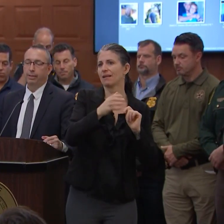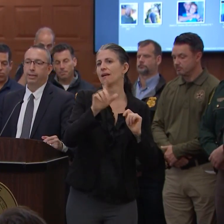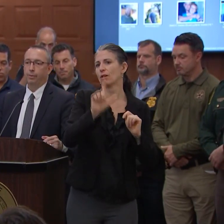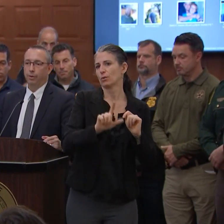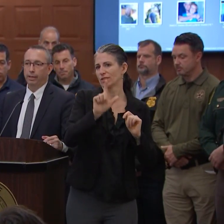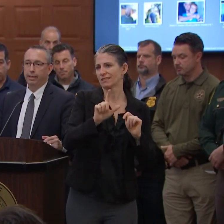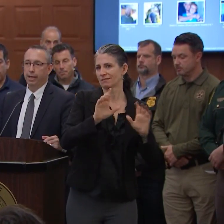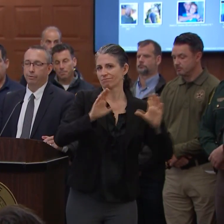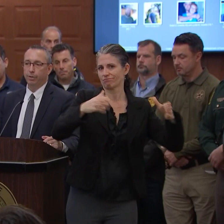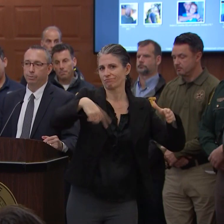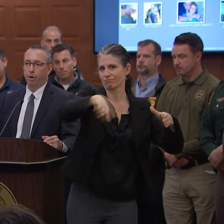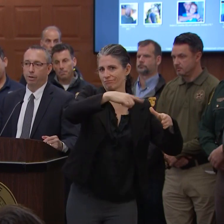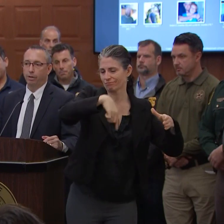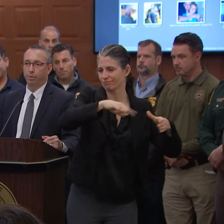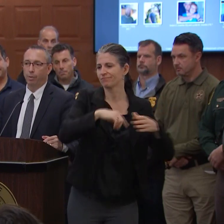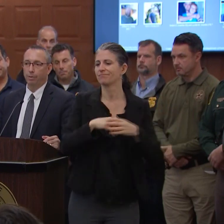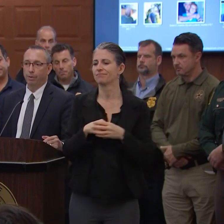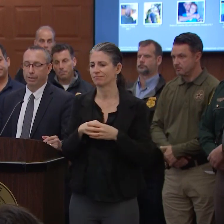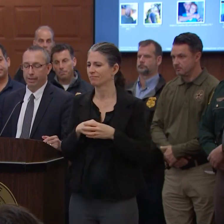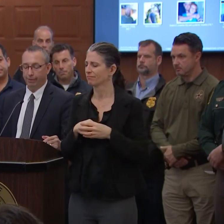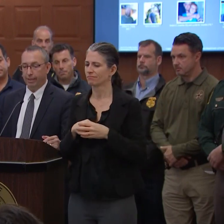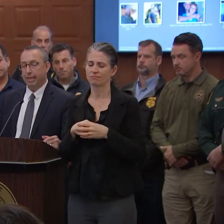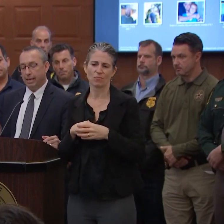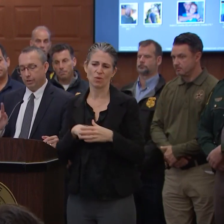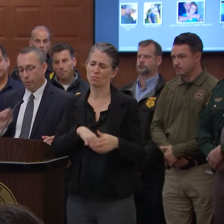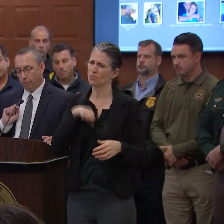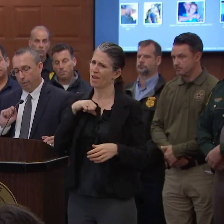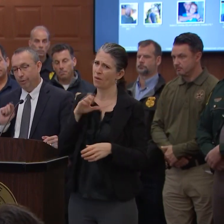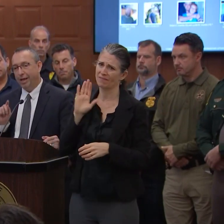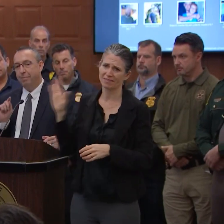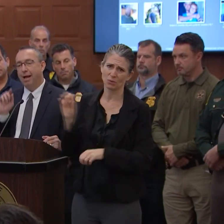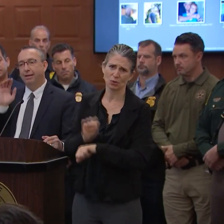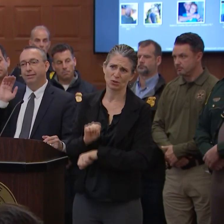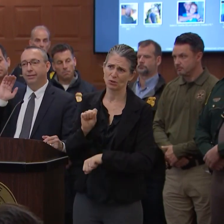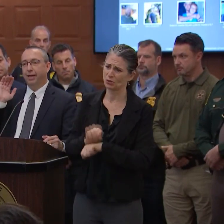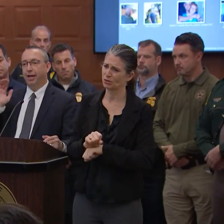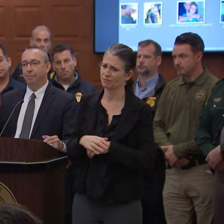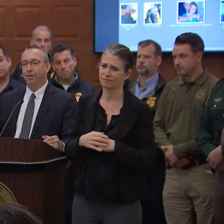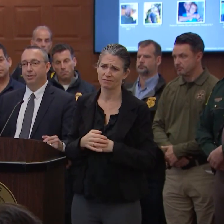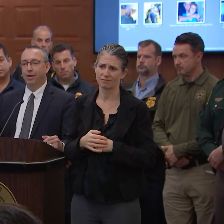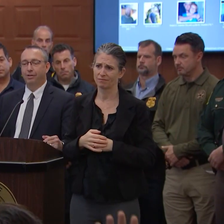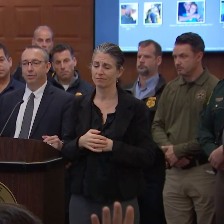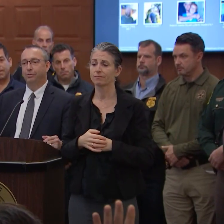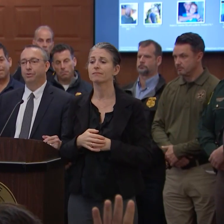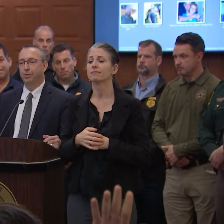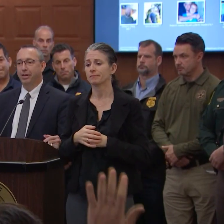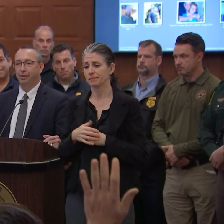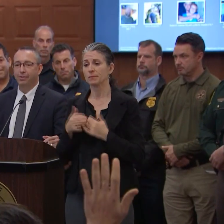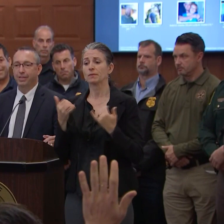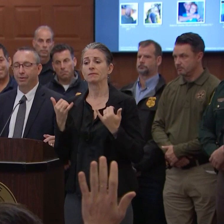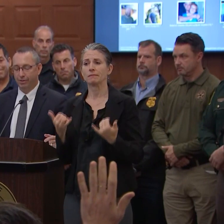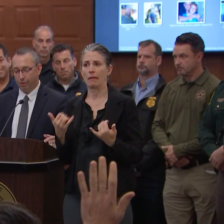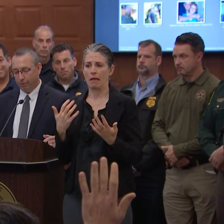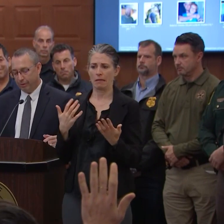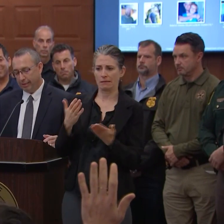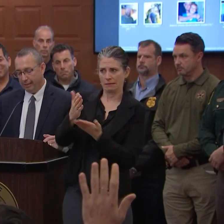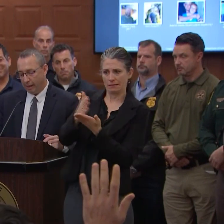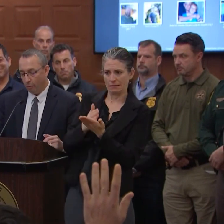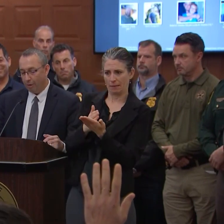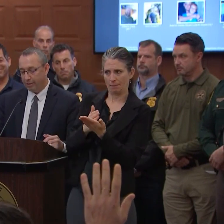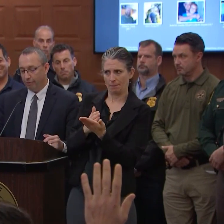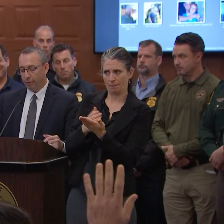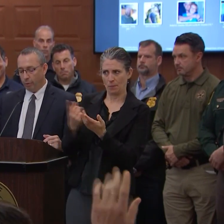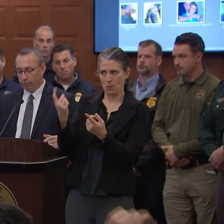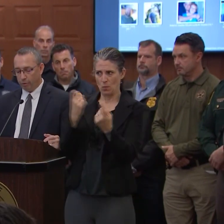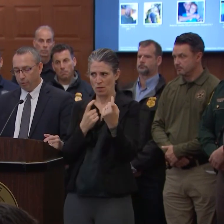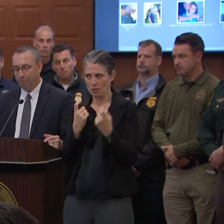proud, and we're lucky to have them as part of the Department of Public Safety. So with that in mind, I'm going to try to do some Q&A. We'll see how this goes. I